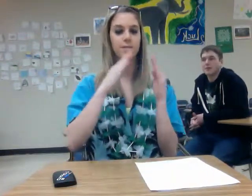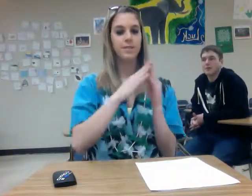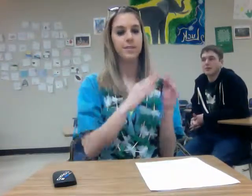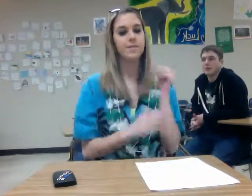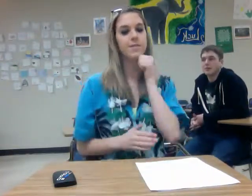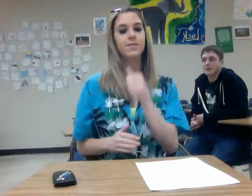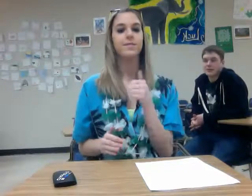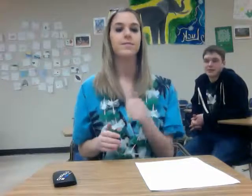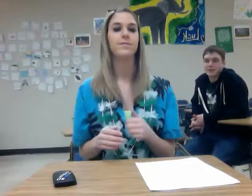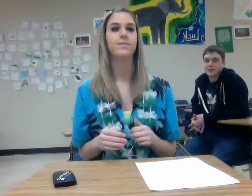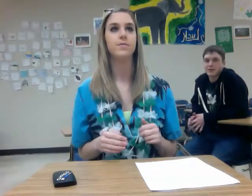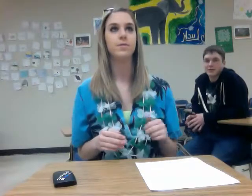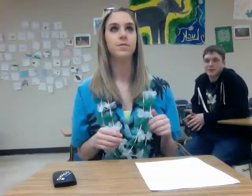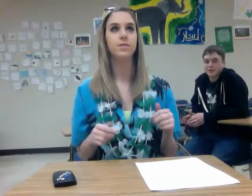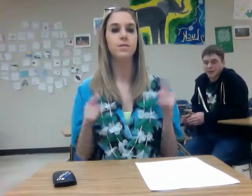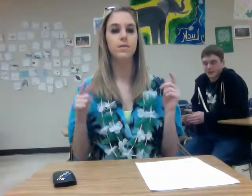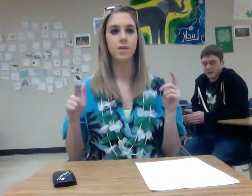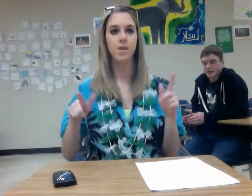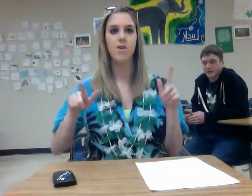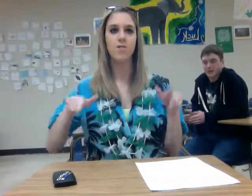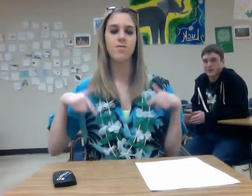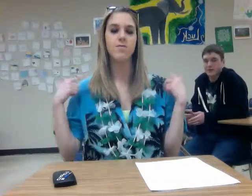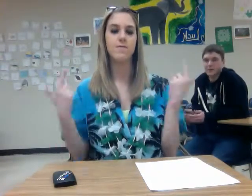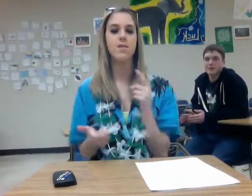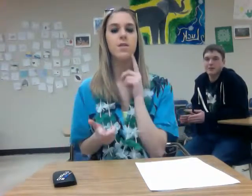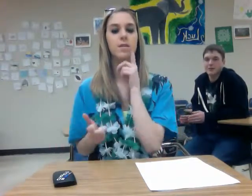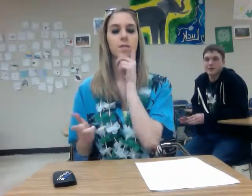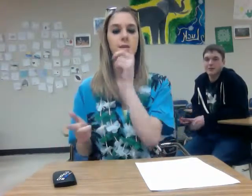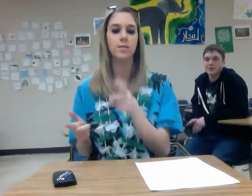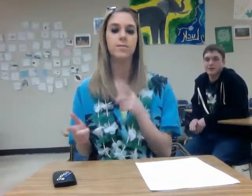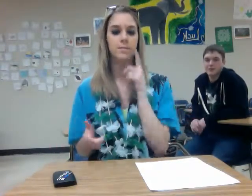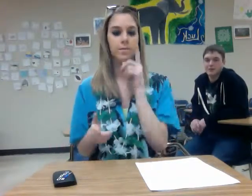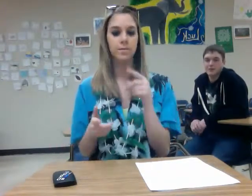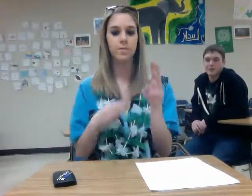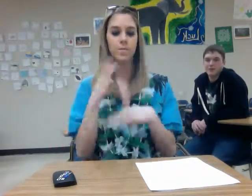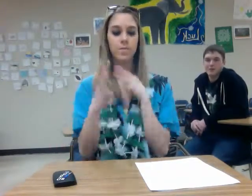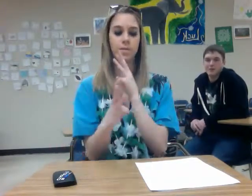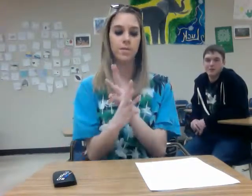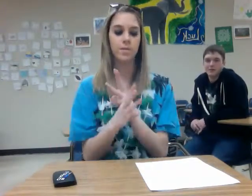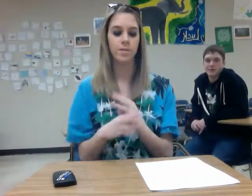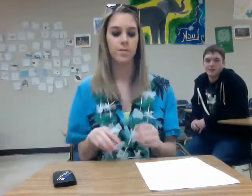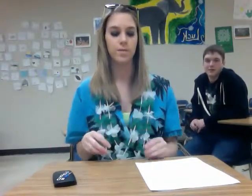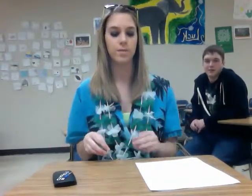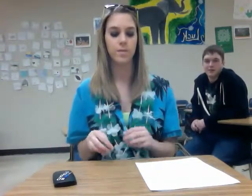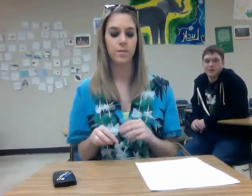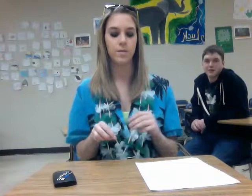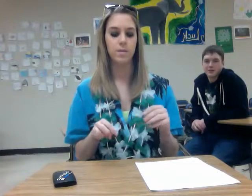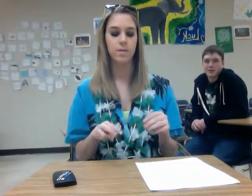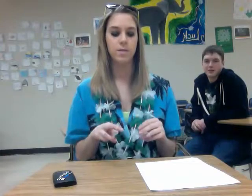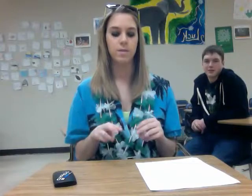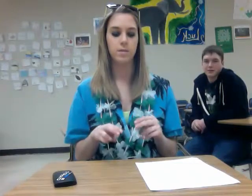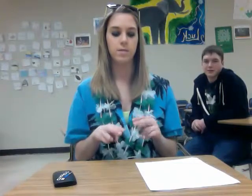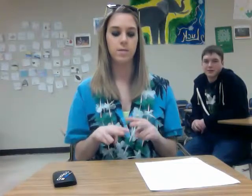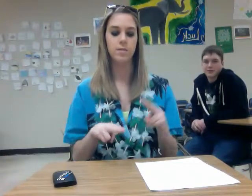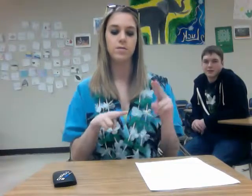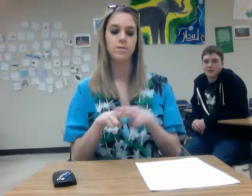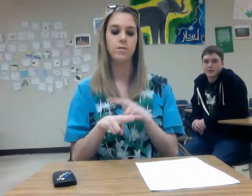to that he took